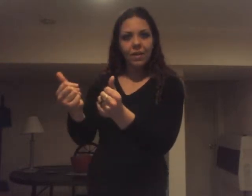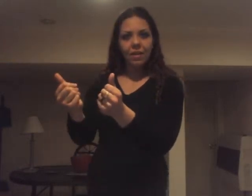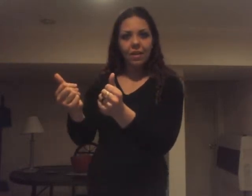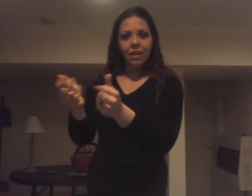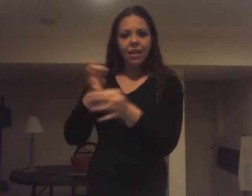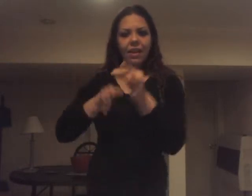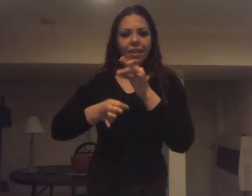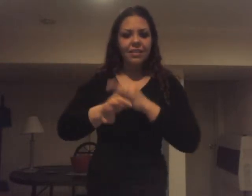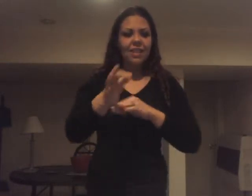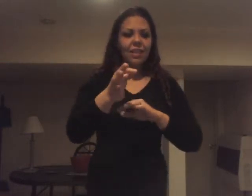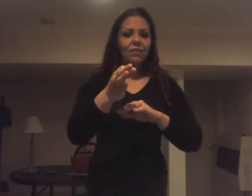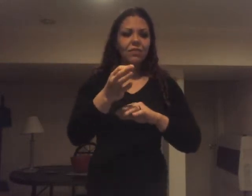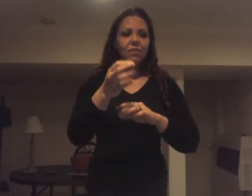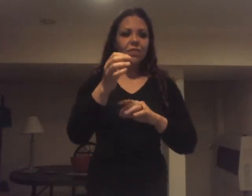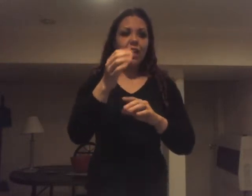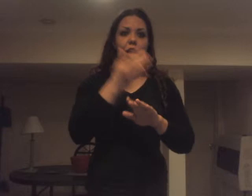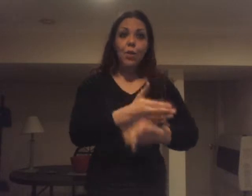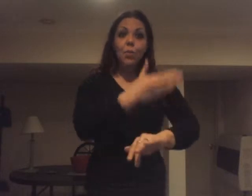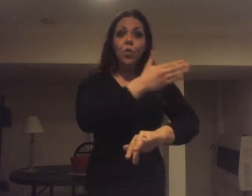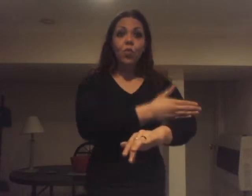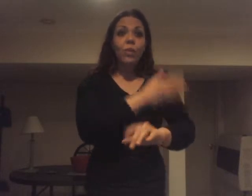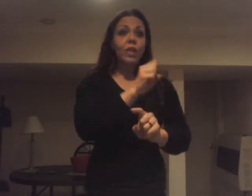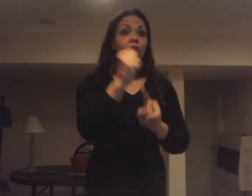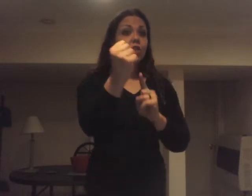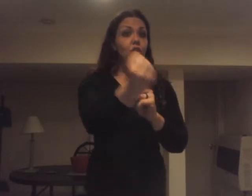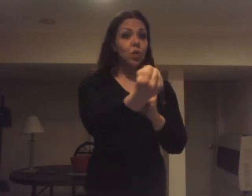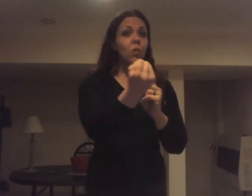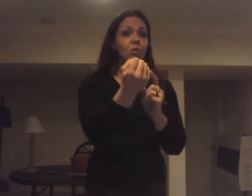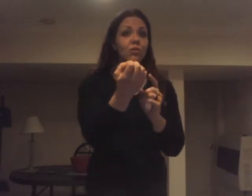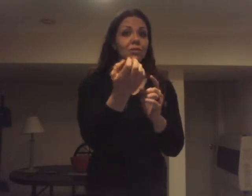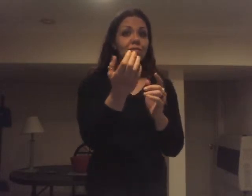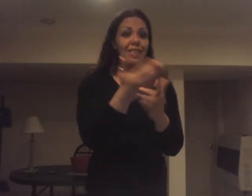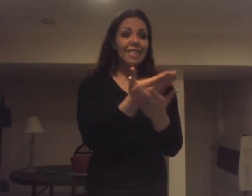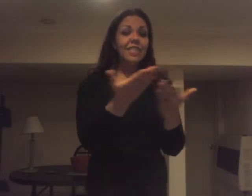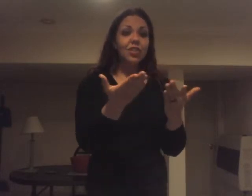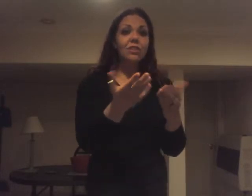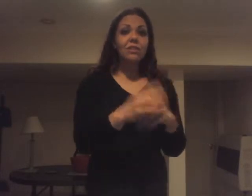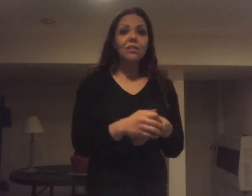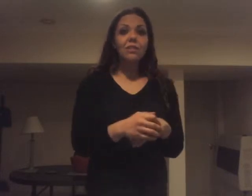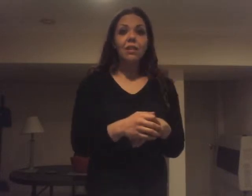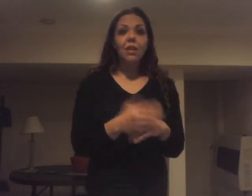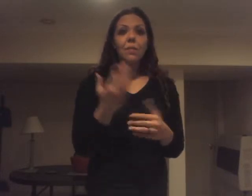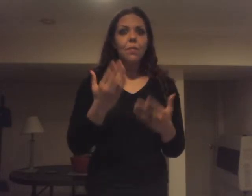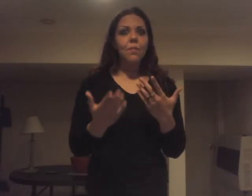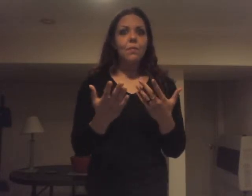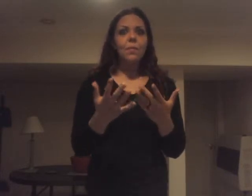improvements in social conditions that might be at the root cause of some of these distressing illnesses.